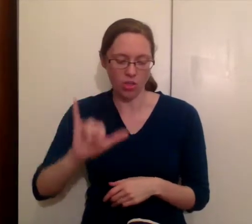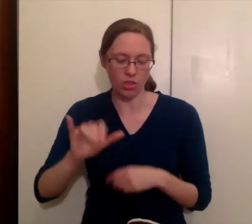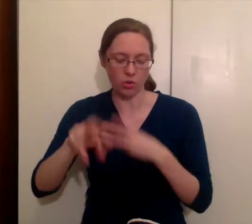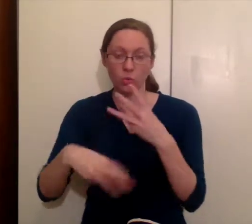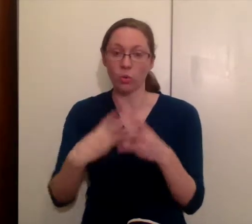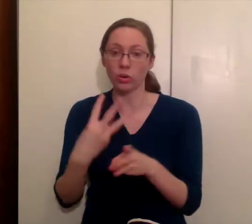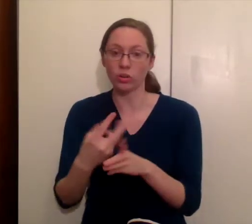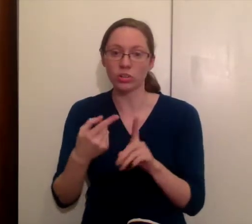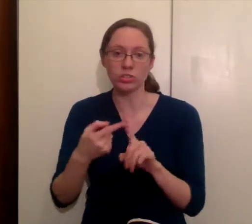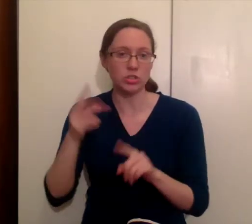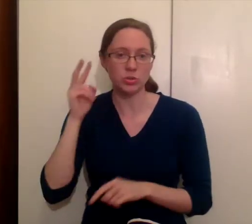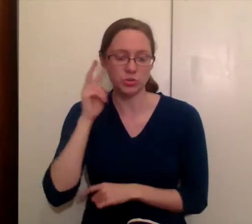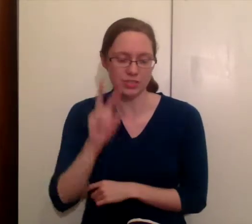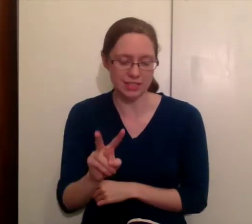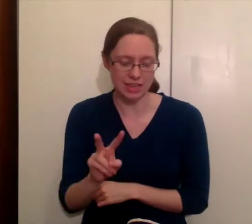the world to see.